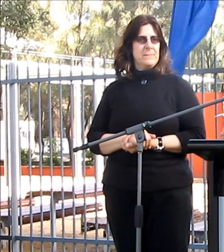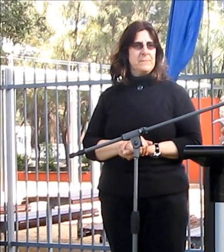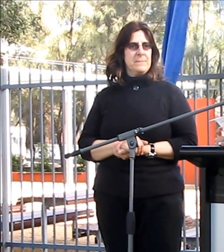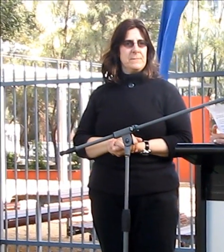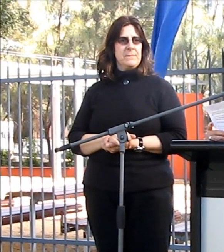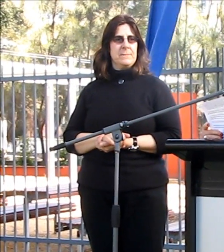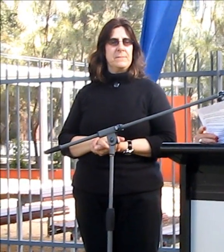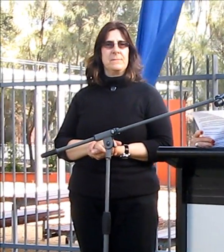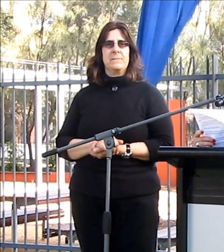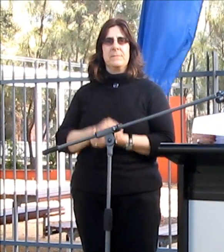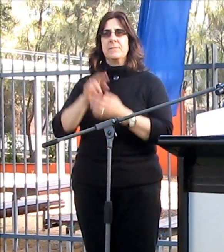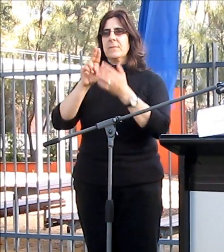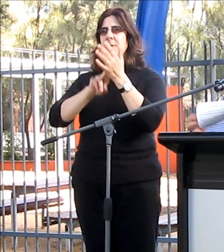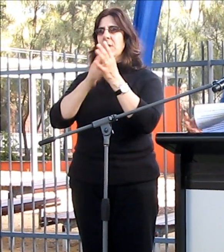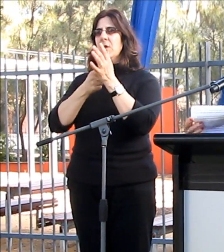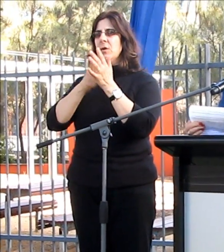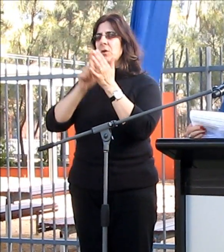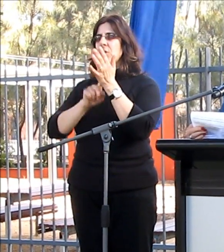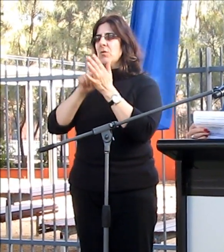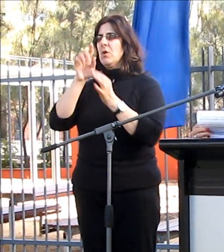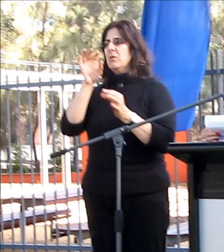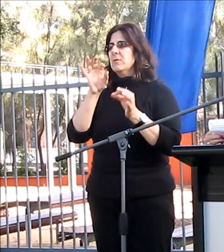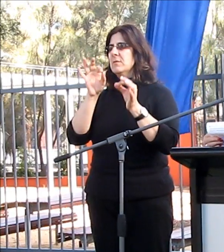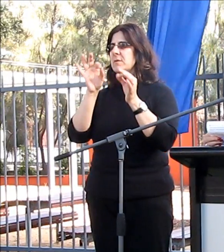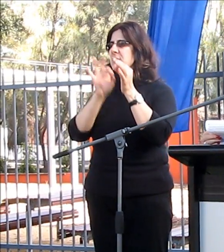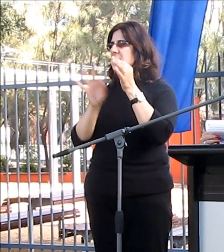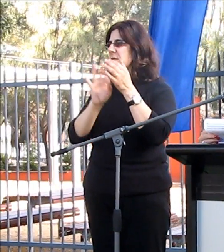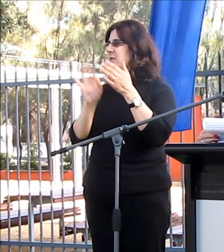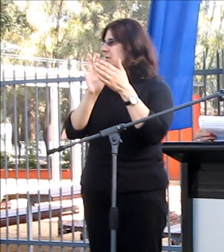Our design manager, Narelle Nomcheski. I hope I pronounced